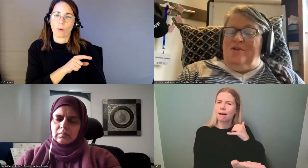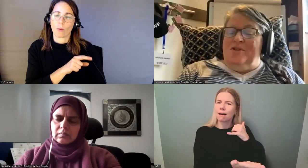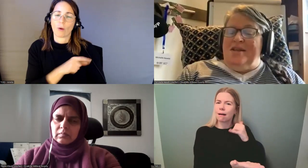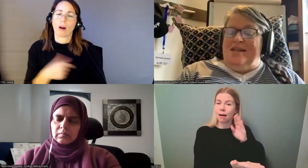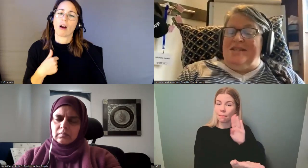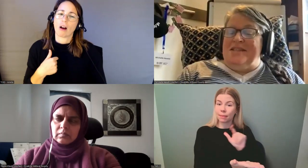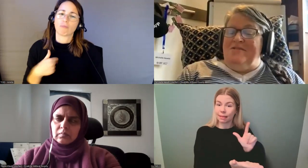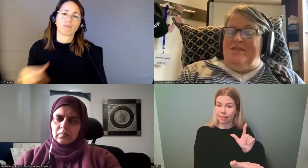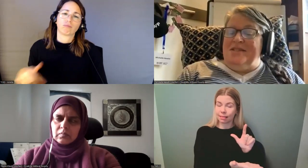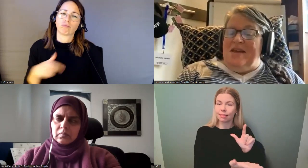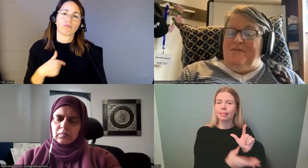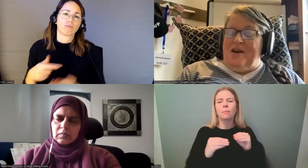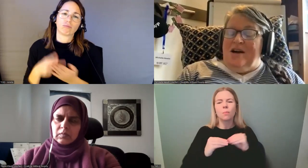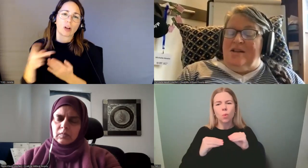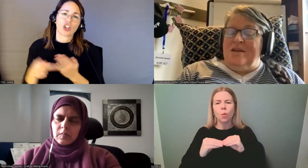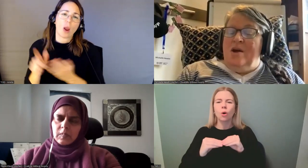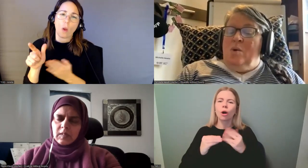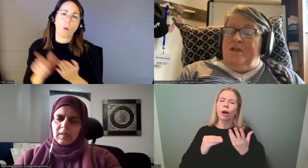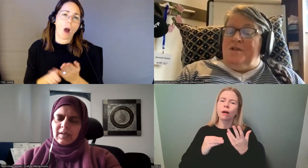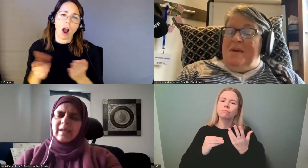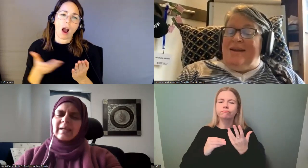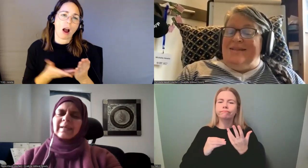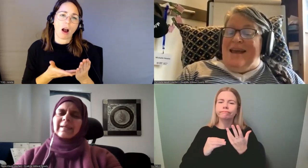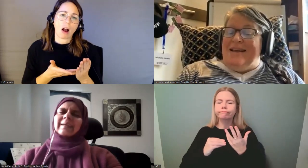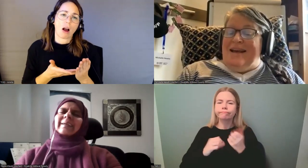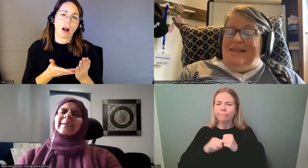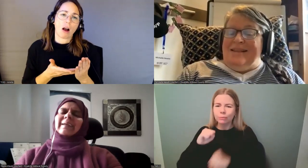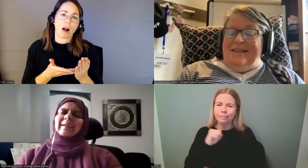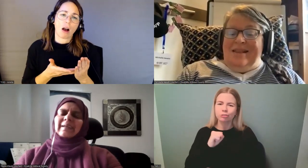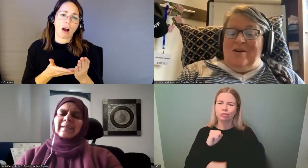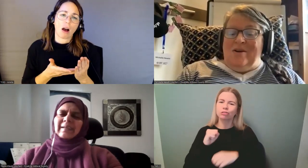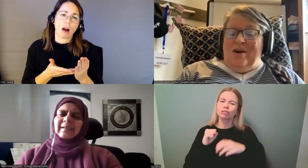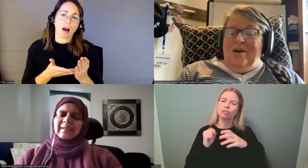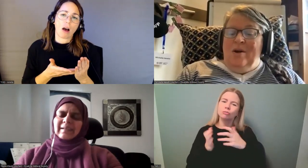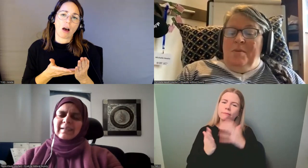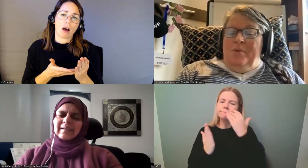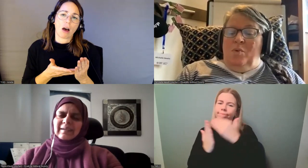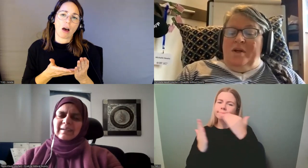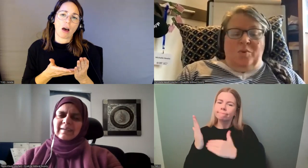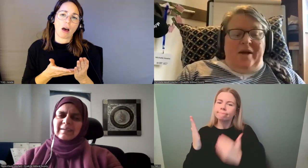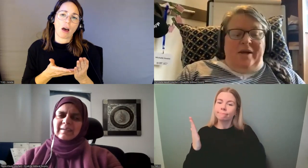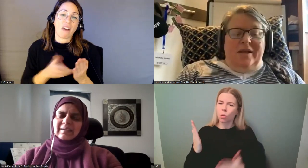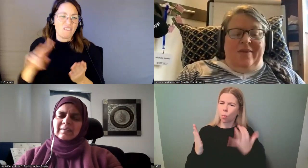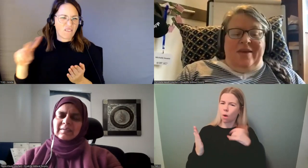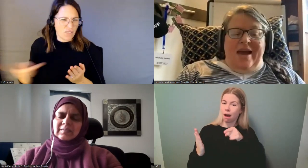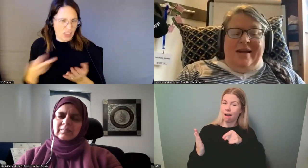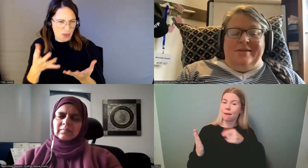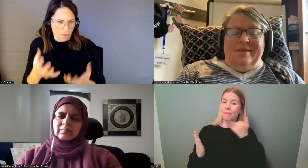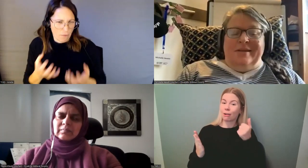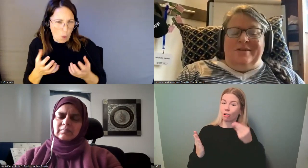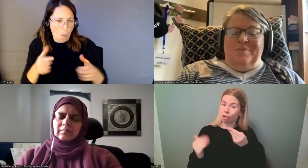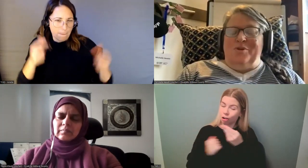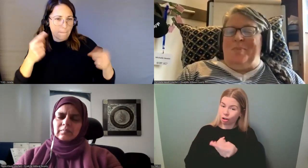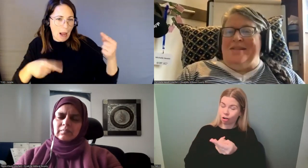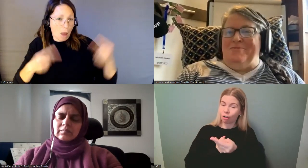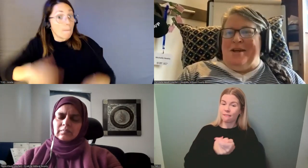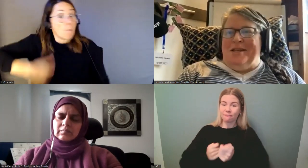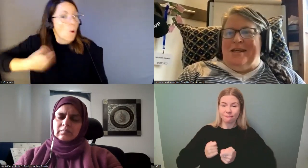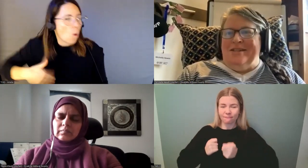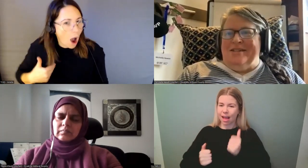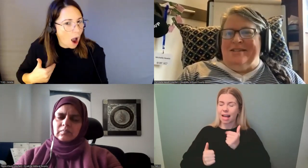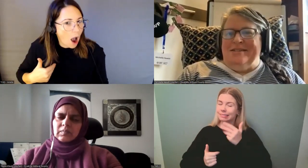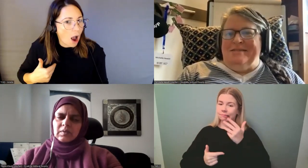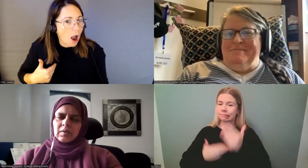a bill with all the necessary safeguards, which may take a little longer, but which will, in the end, lead to much